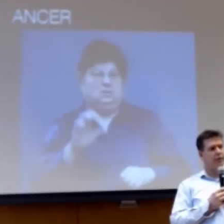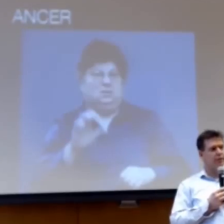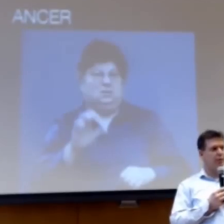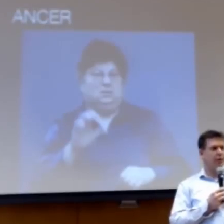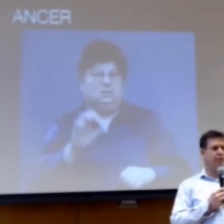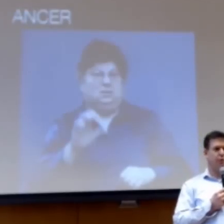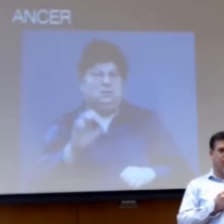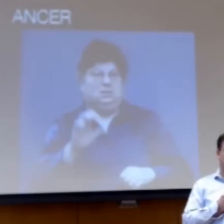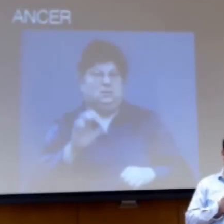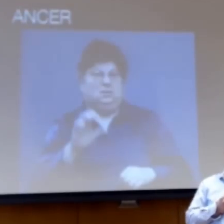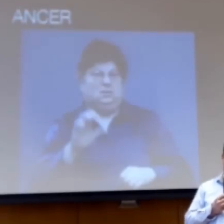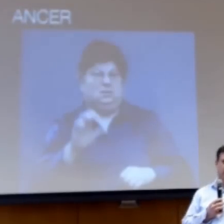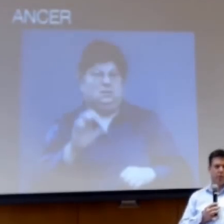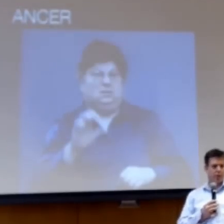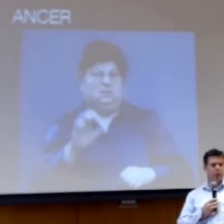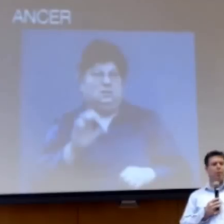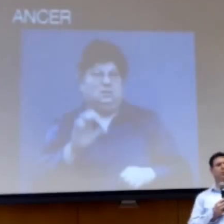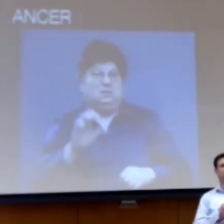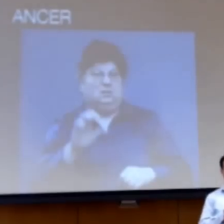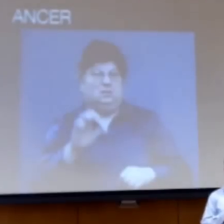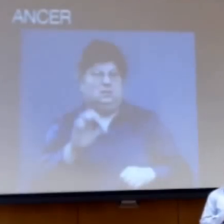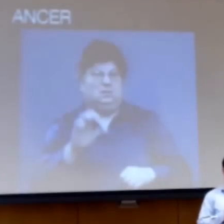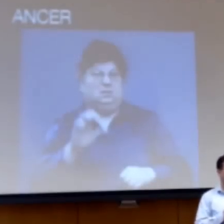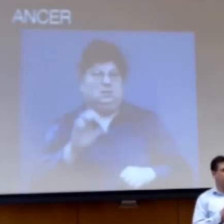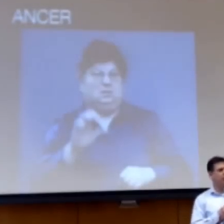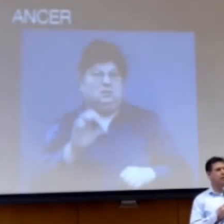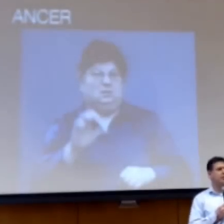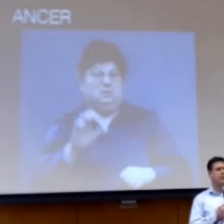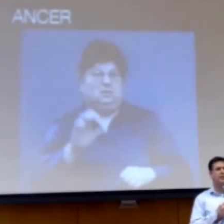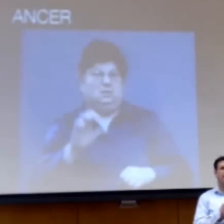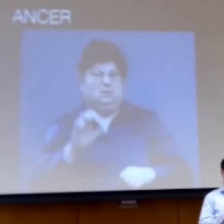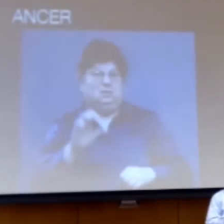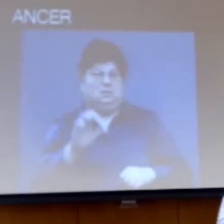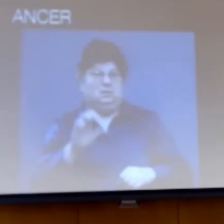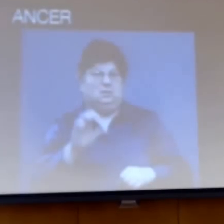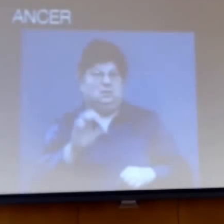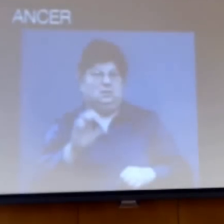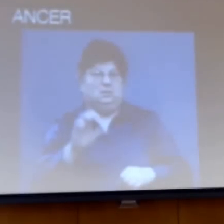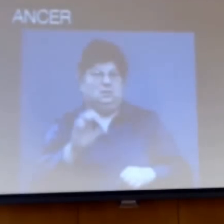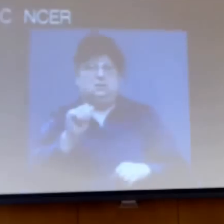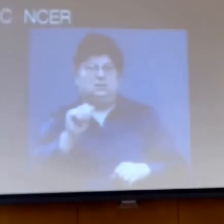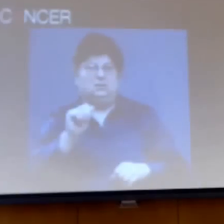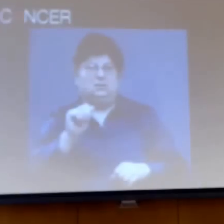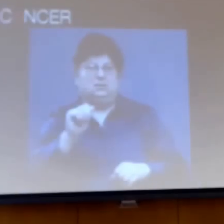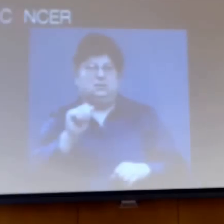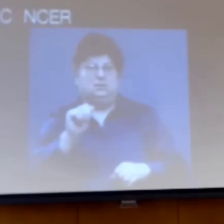fingerspelled are not forward. So, your palm is facing forward. So, it's likely that you're going to get this kind of thing to happen. So, A,